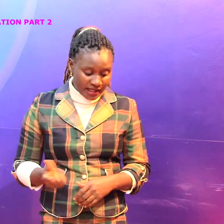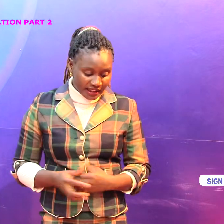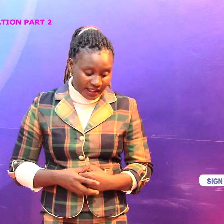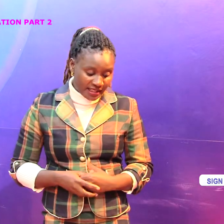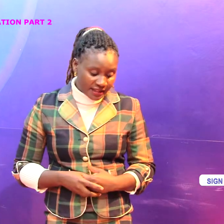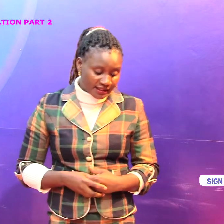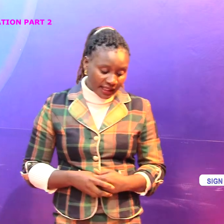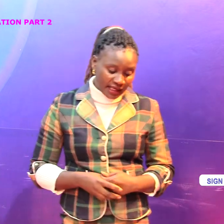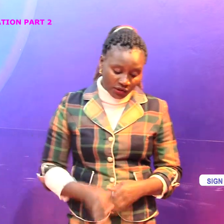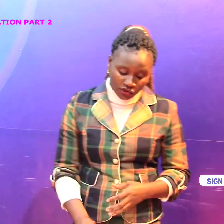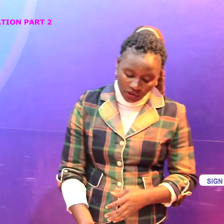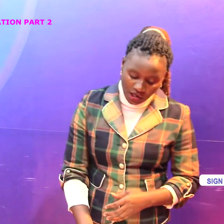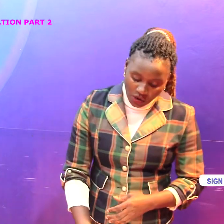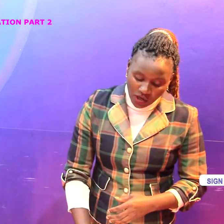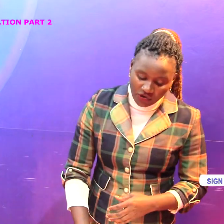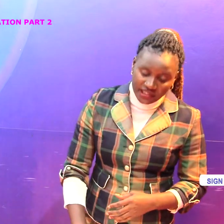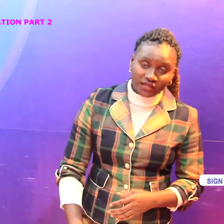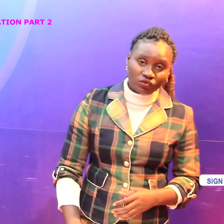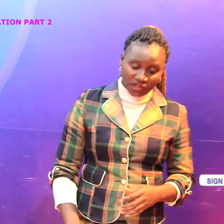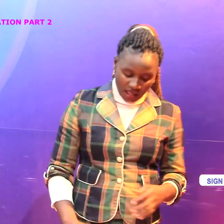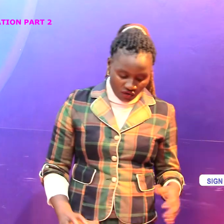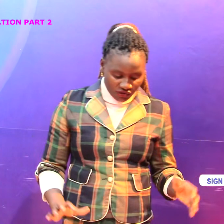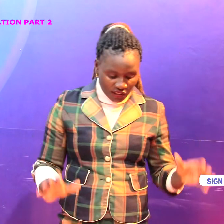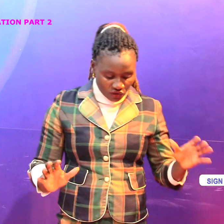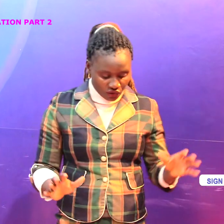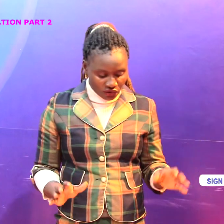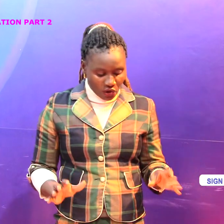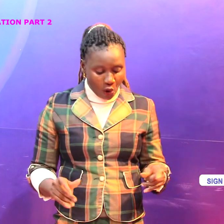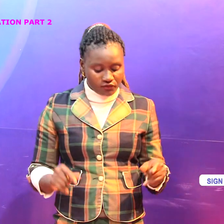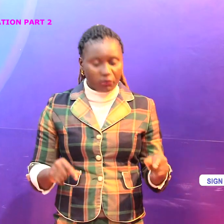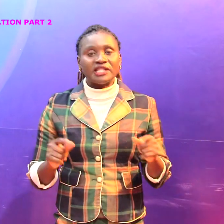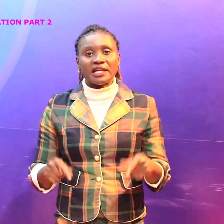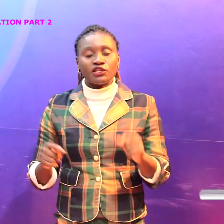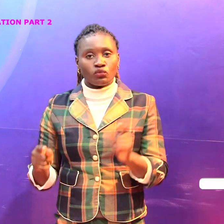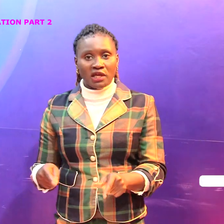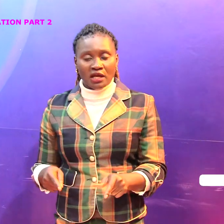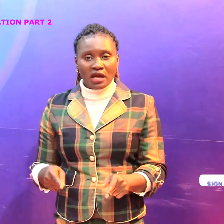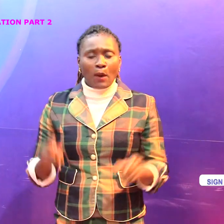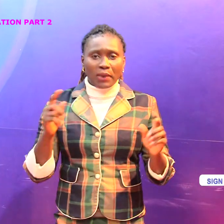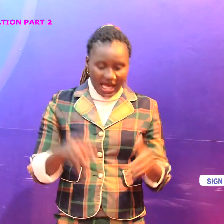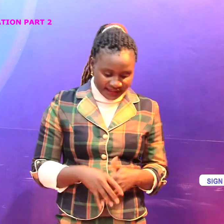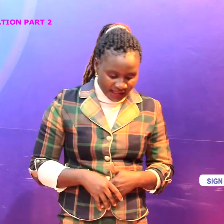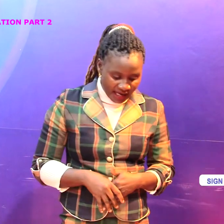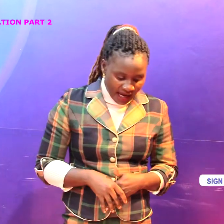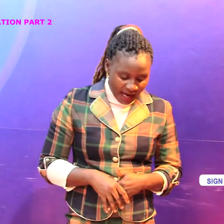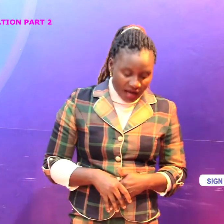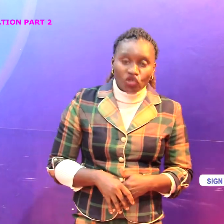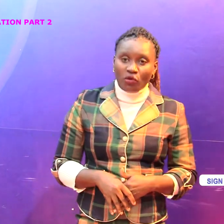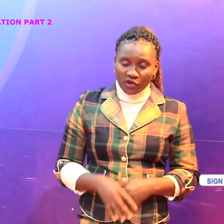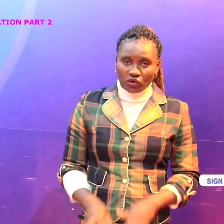in Kenya Sign Language. So we are going just to check on the use of pretend to be plus nominal.